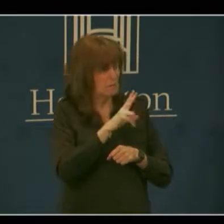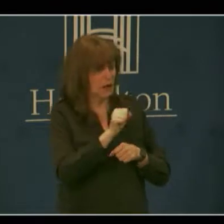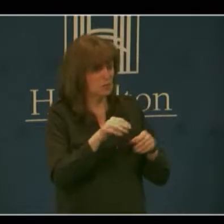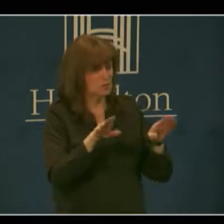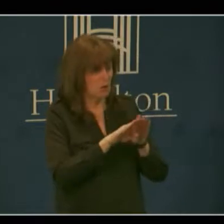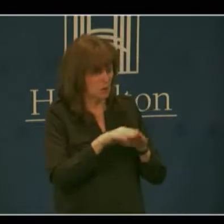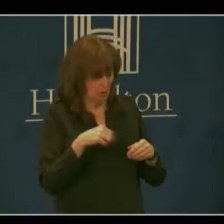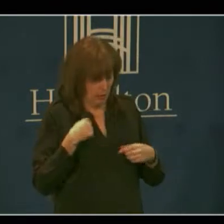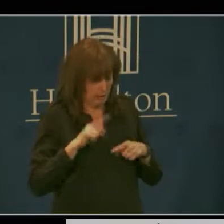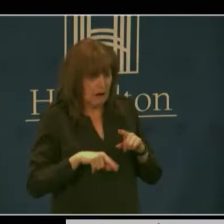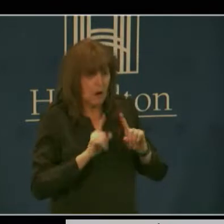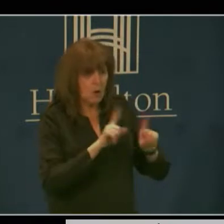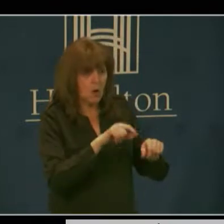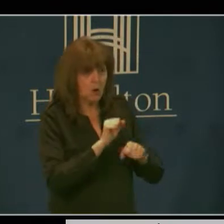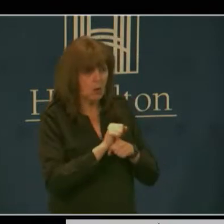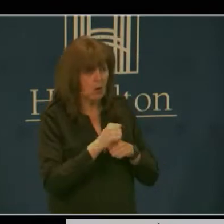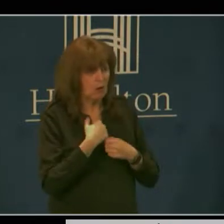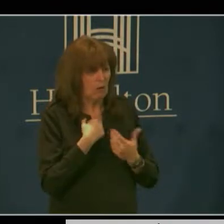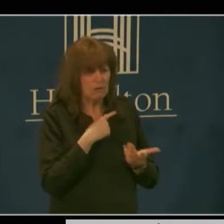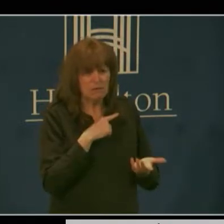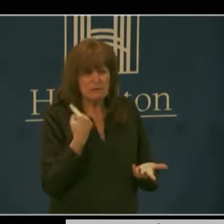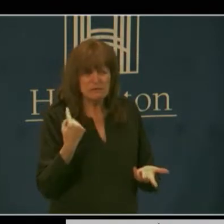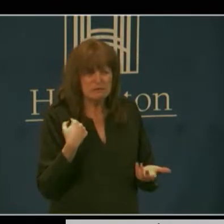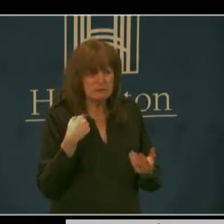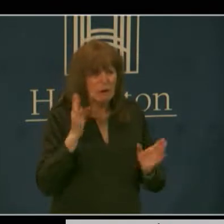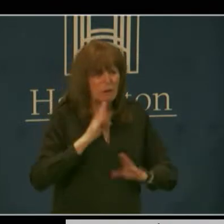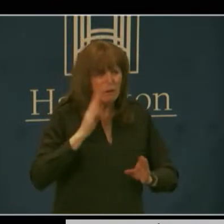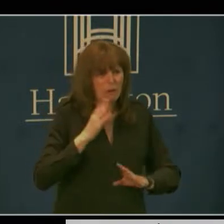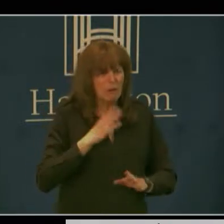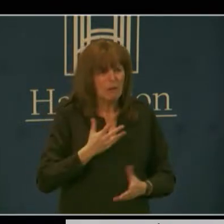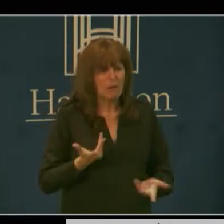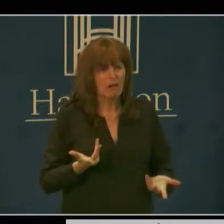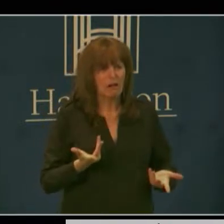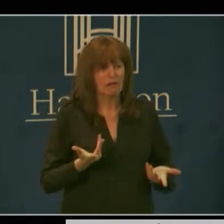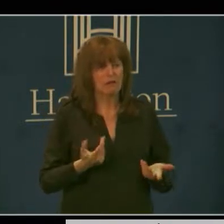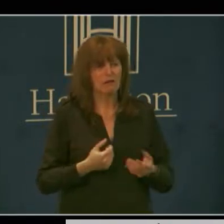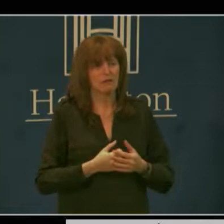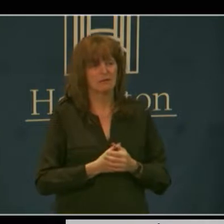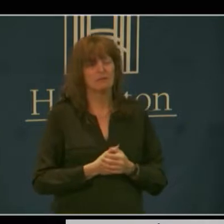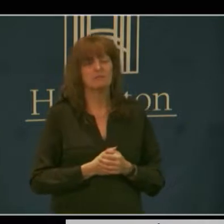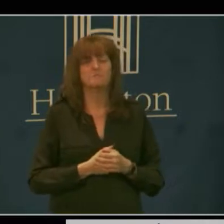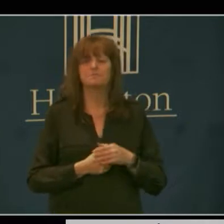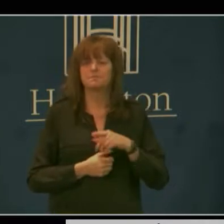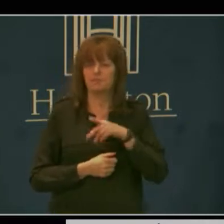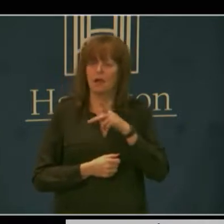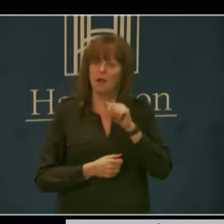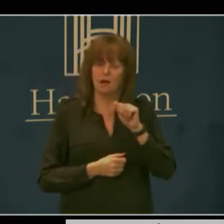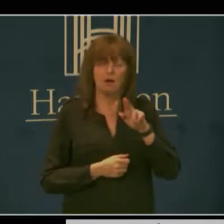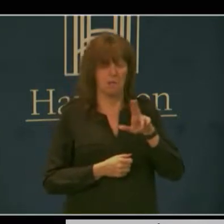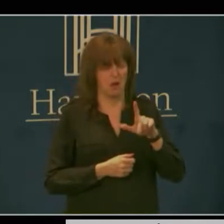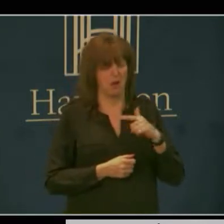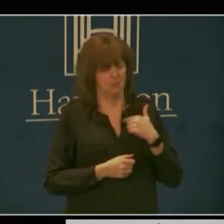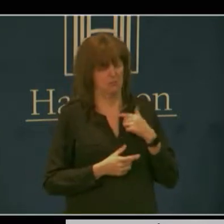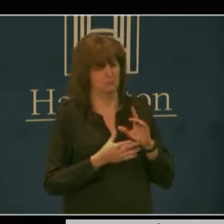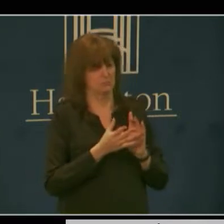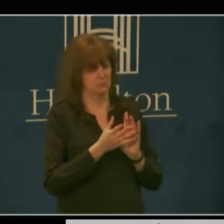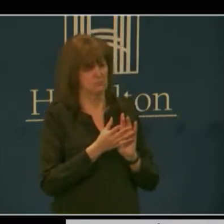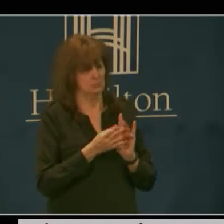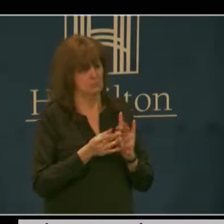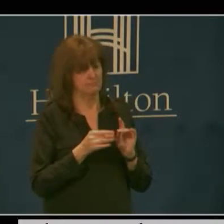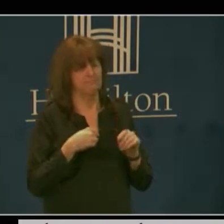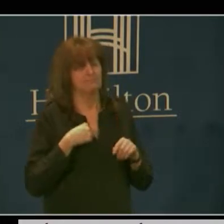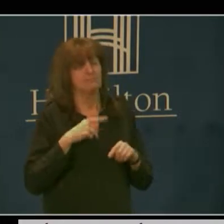transit. So I do a lot of things in our emergency operations center. Guarantees are unfortunately not one of them. I